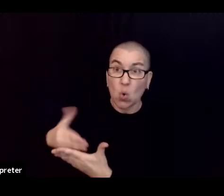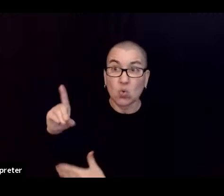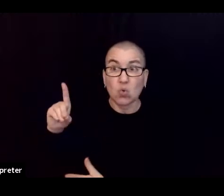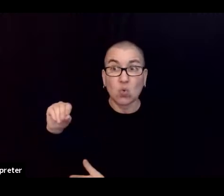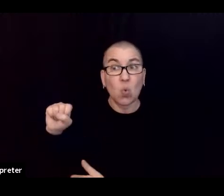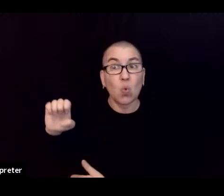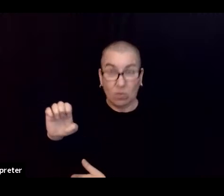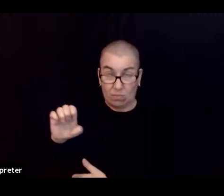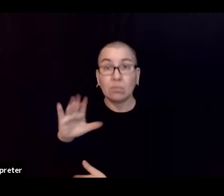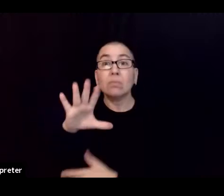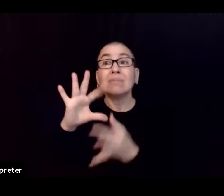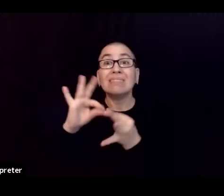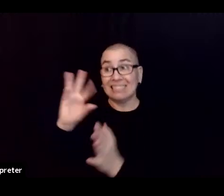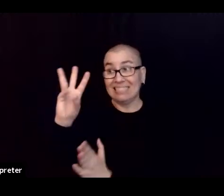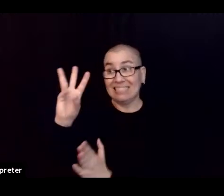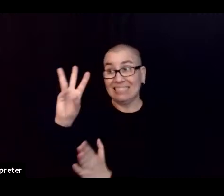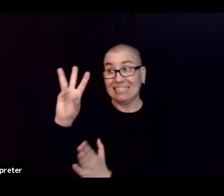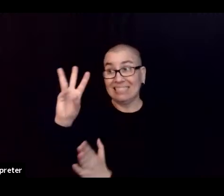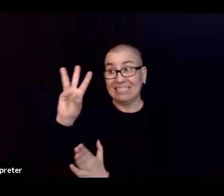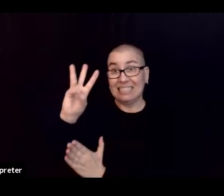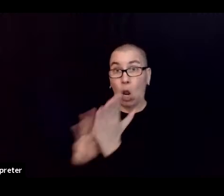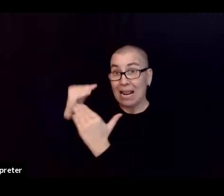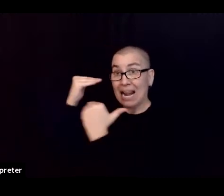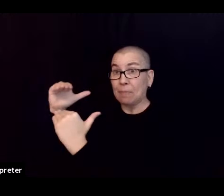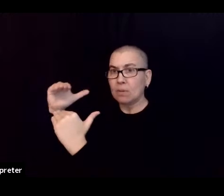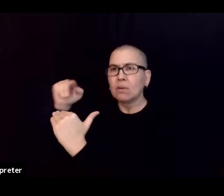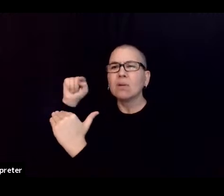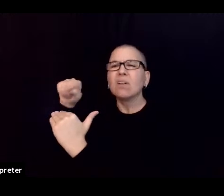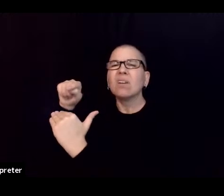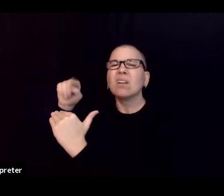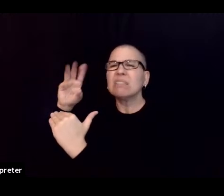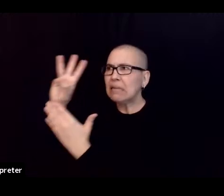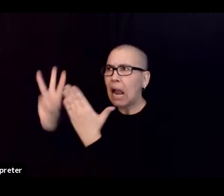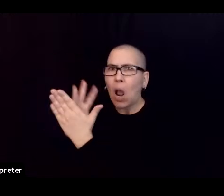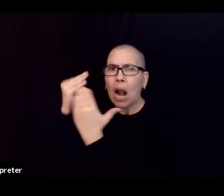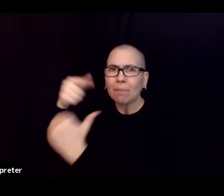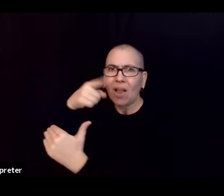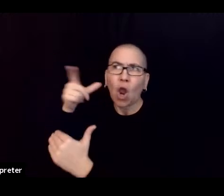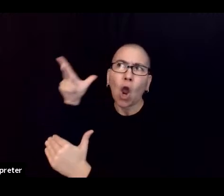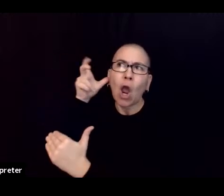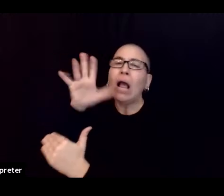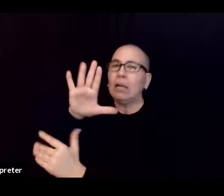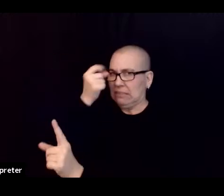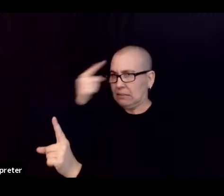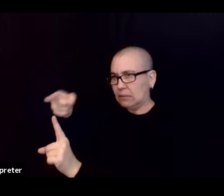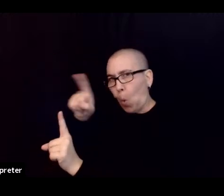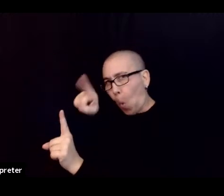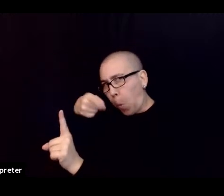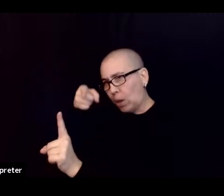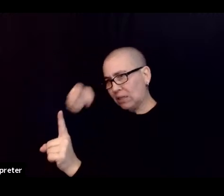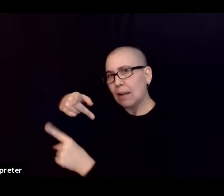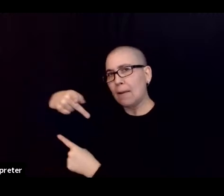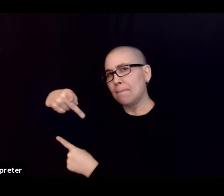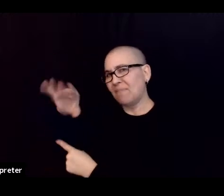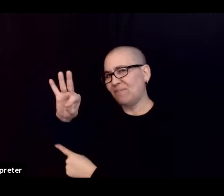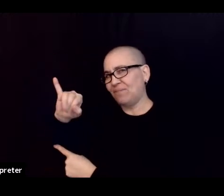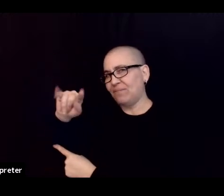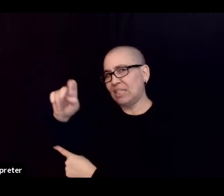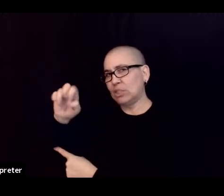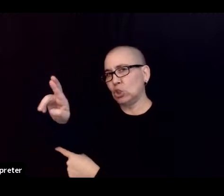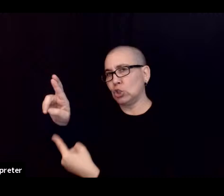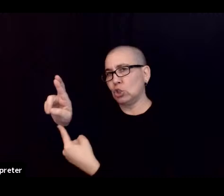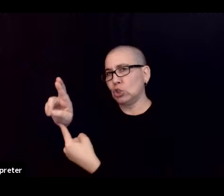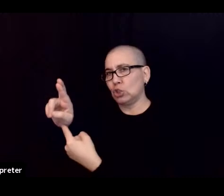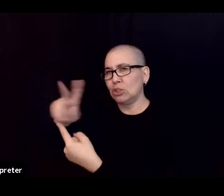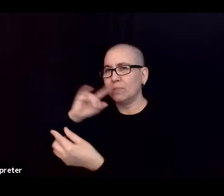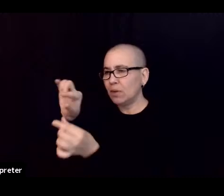a vial of Pfizer vaccine and you have to finish those 5 doses within 6 hours. But for most of our pharmacy